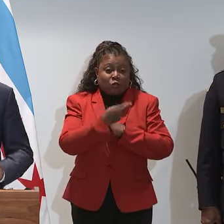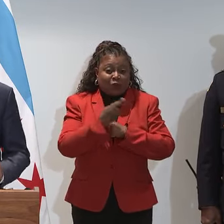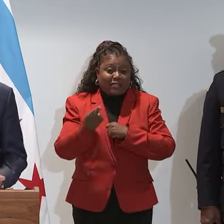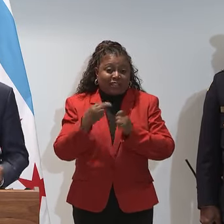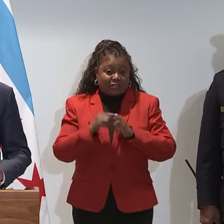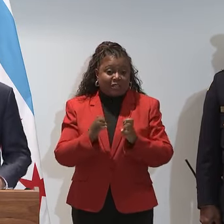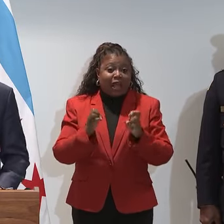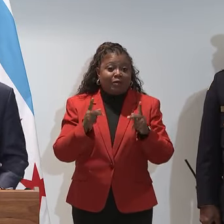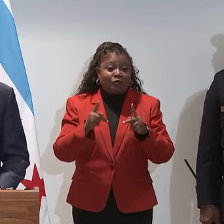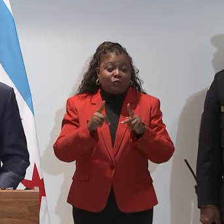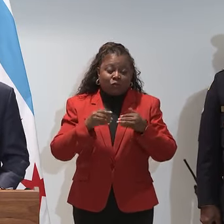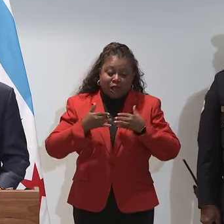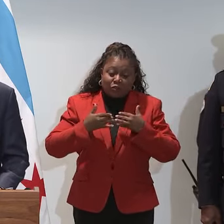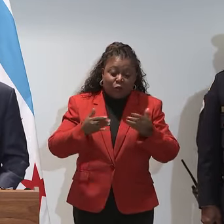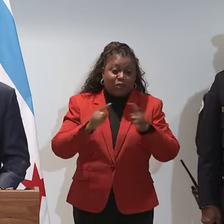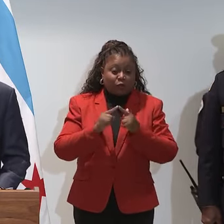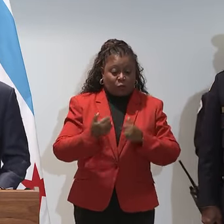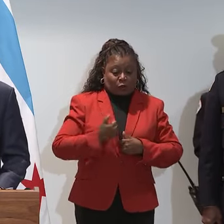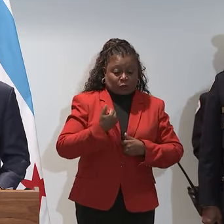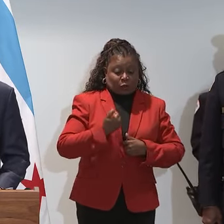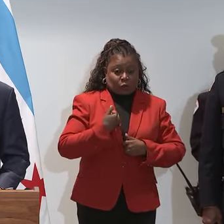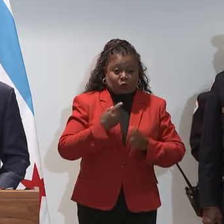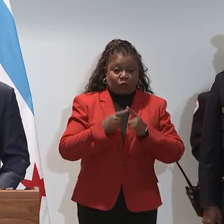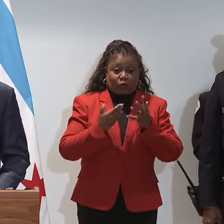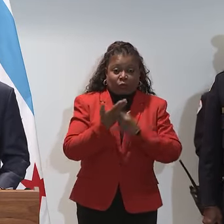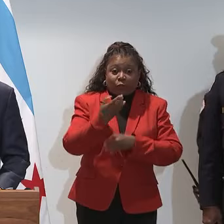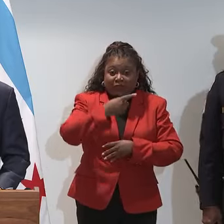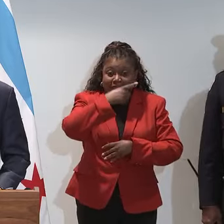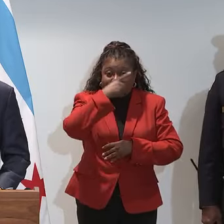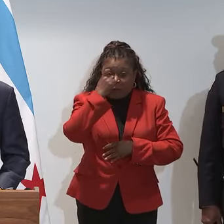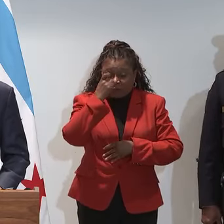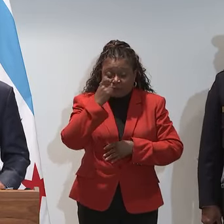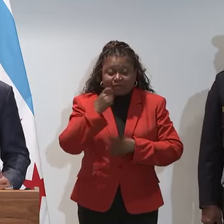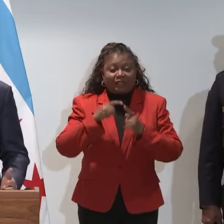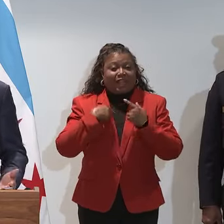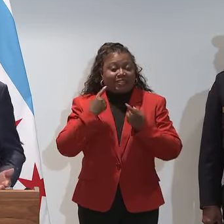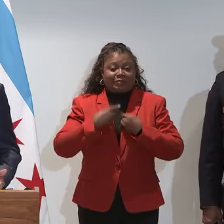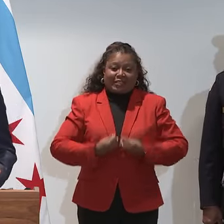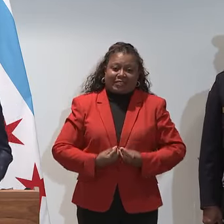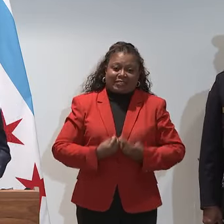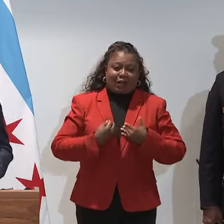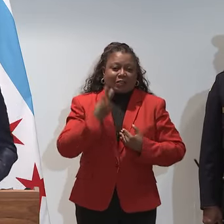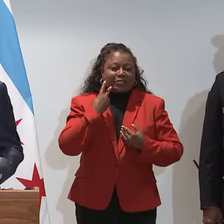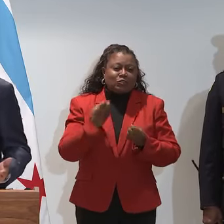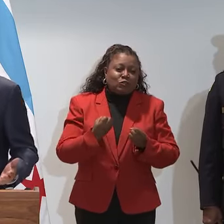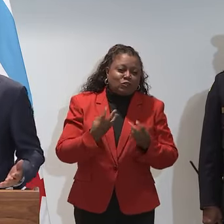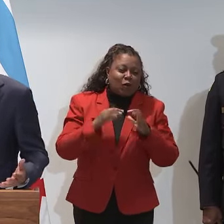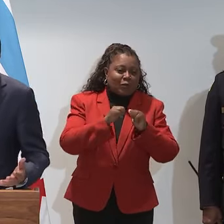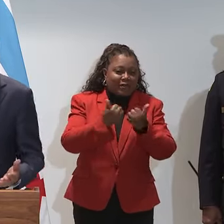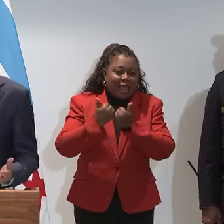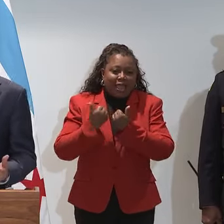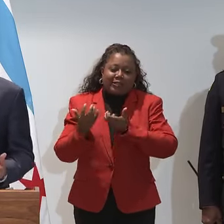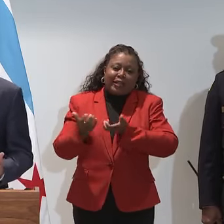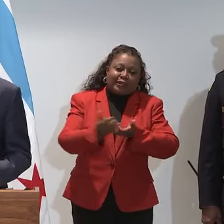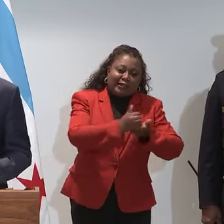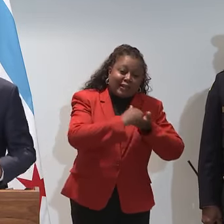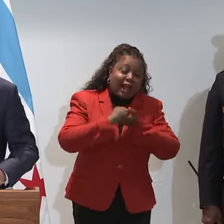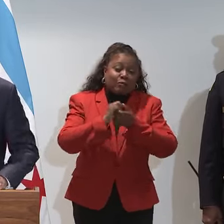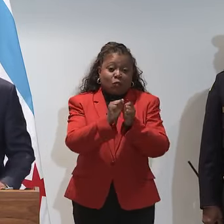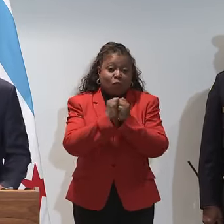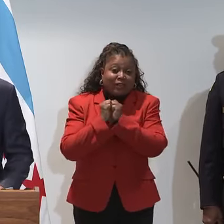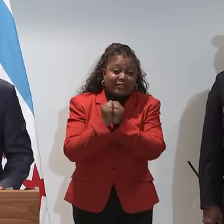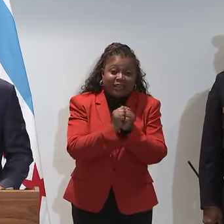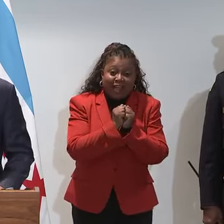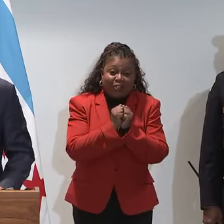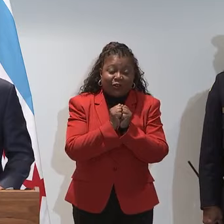resources and opportunities are going to our youth over the summer. It's been inspiring to see so many agencies collaborating and working